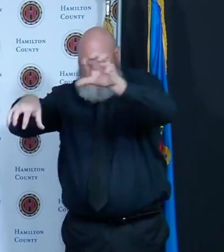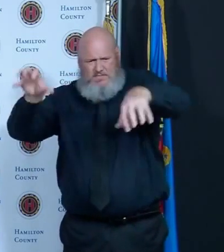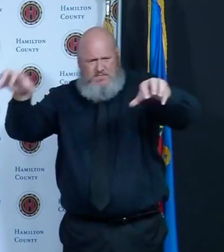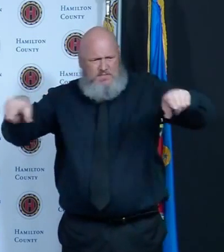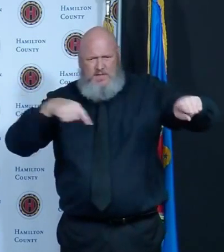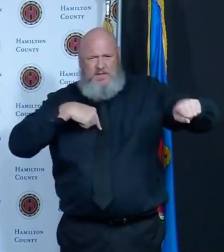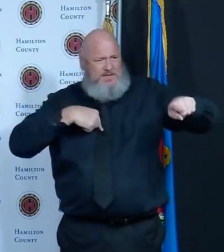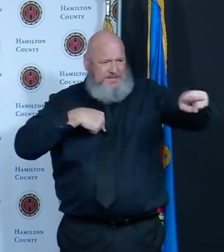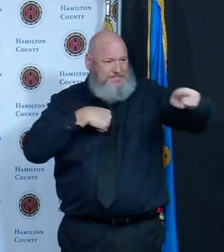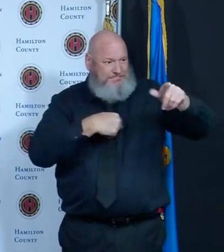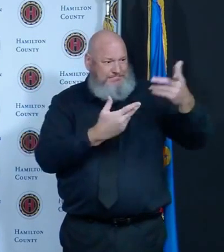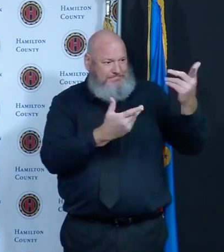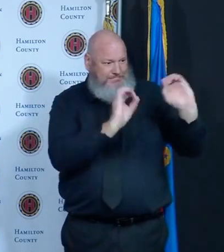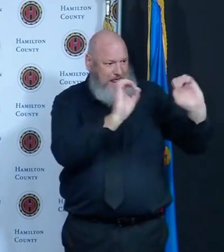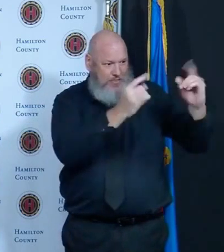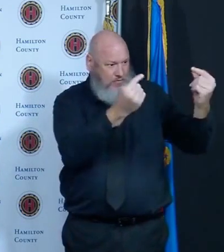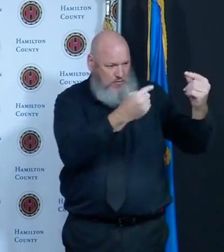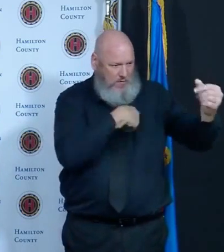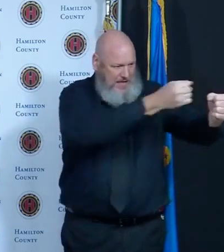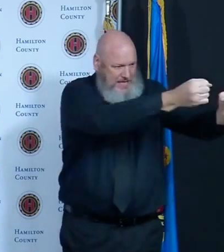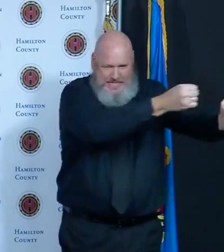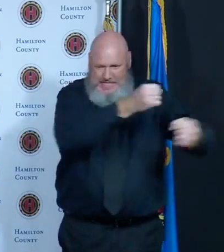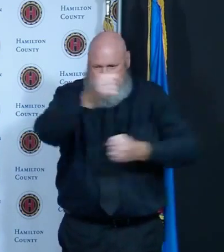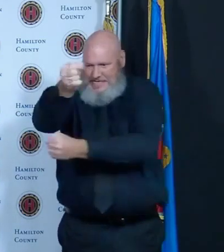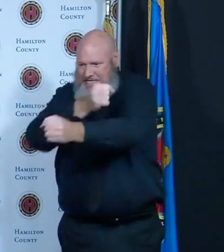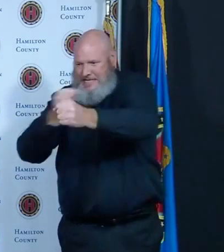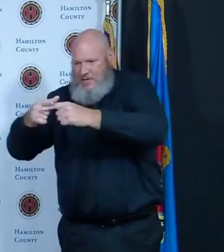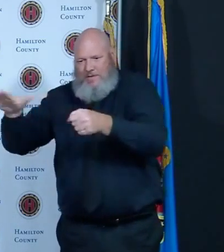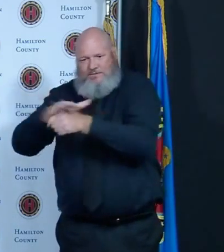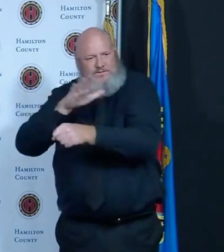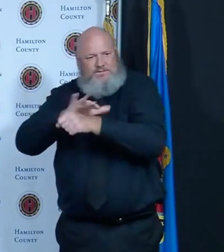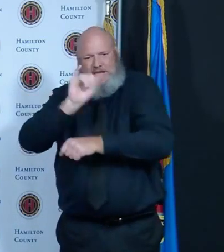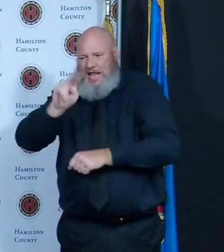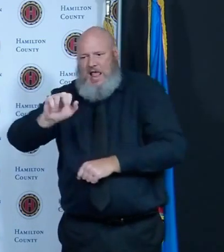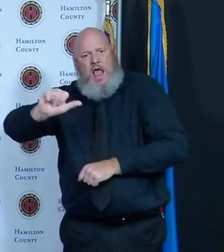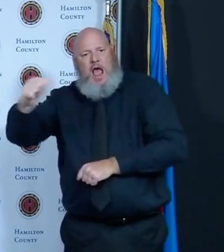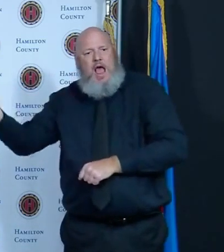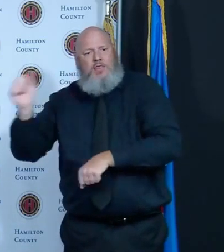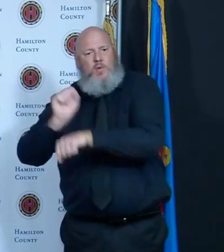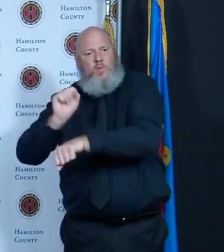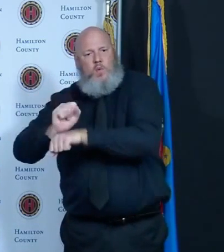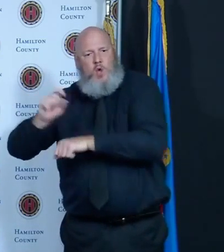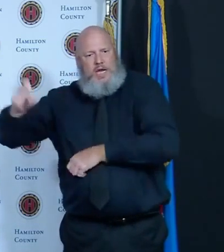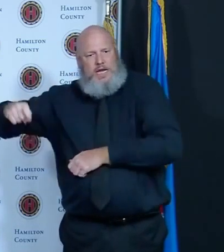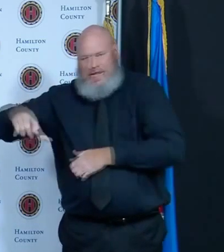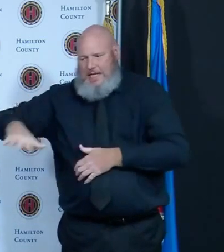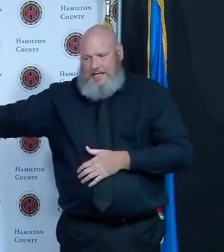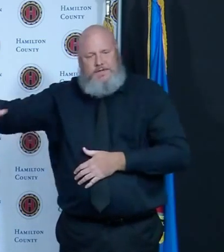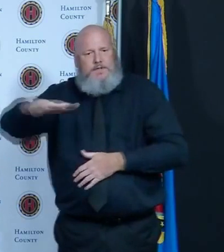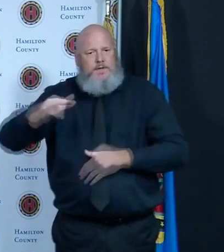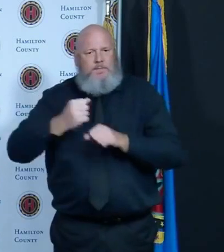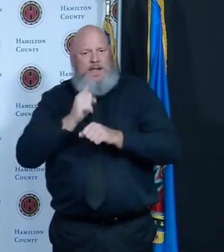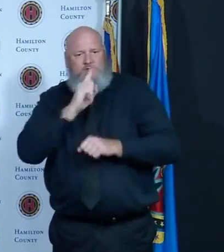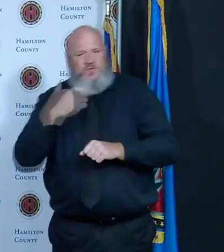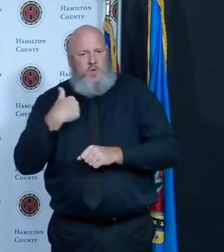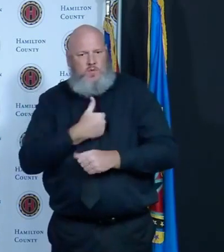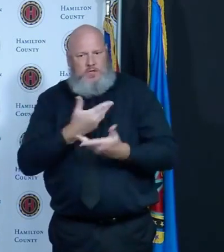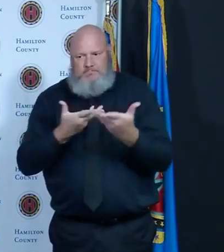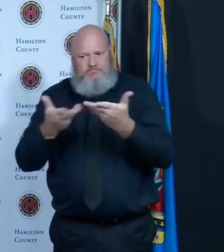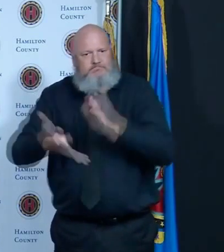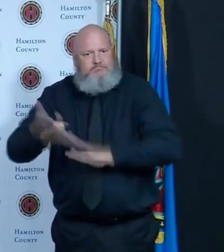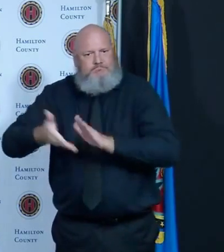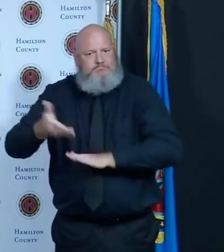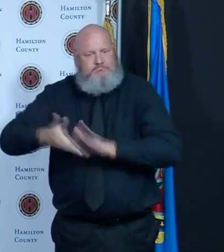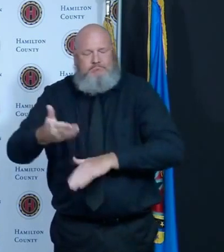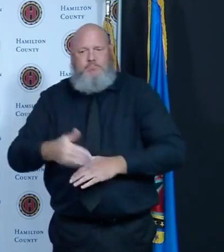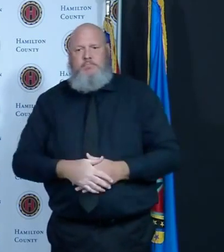20% reduction. These are departments under the county commission and also led by other elected officials. And so that exercise